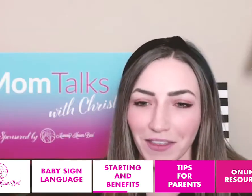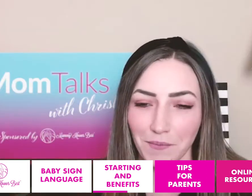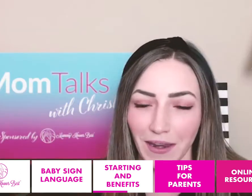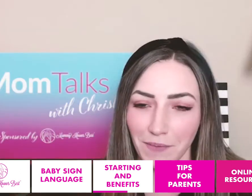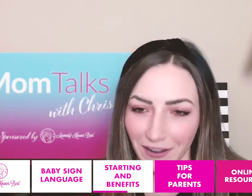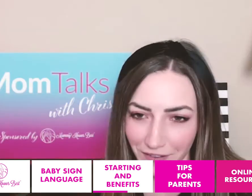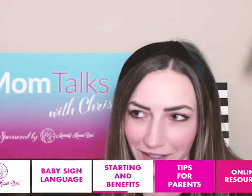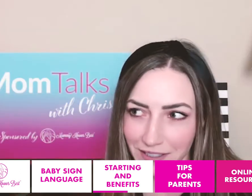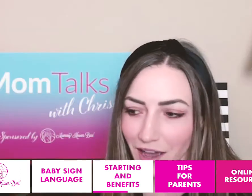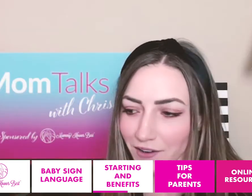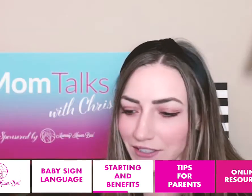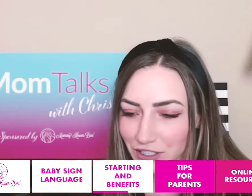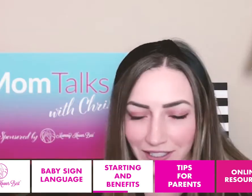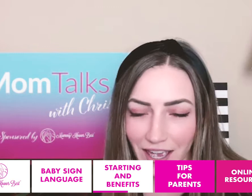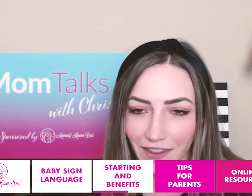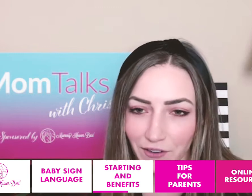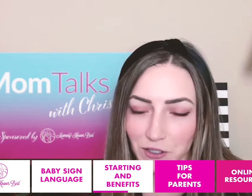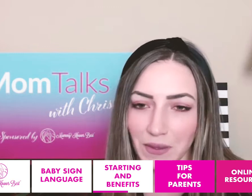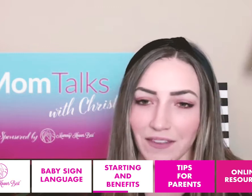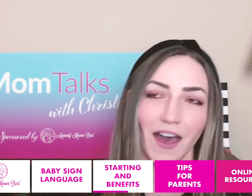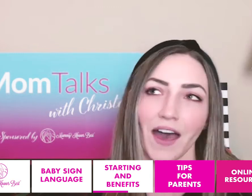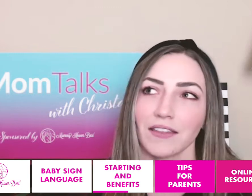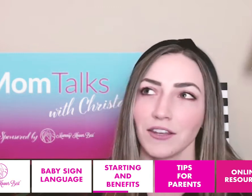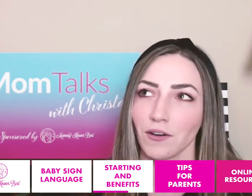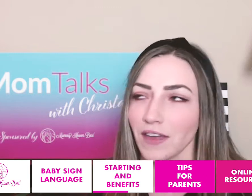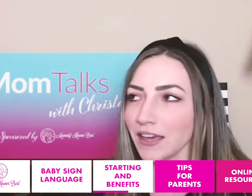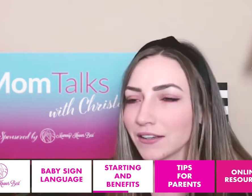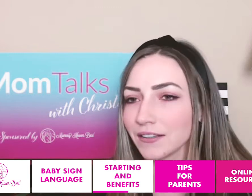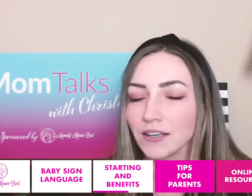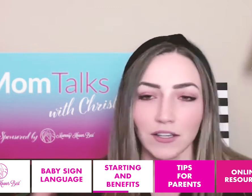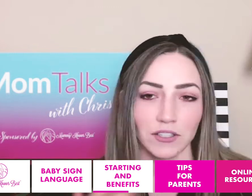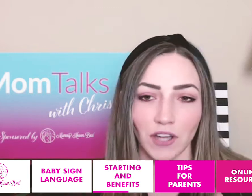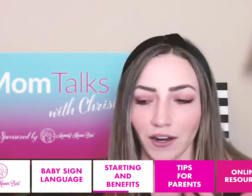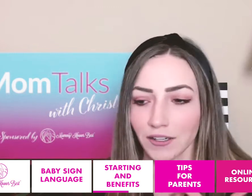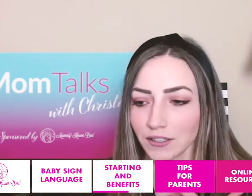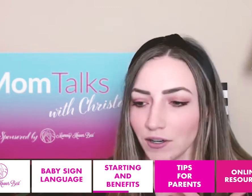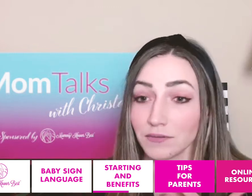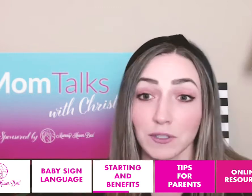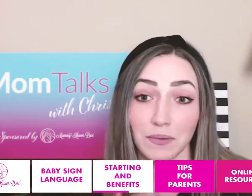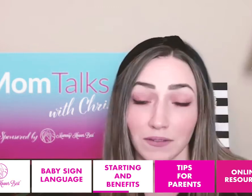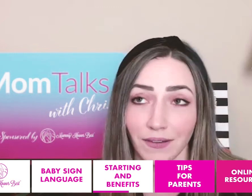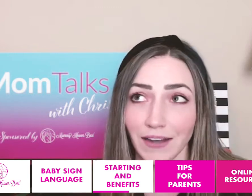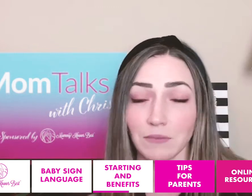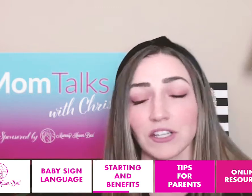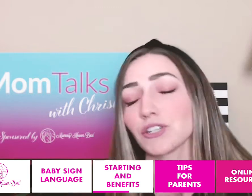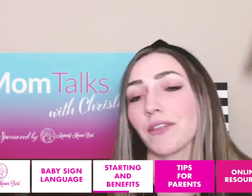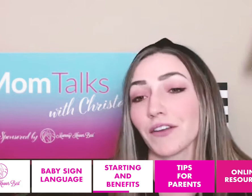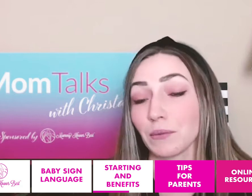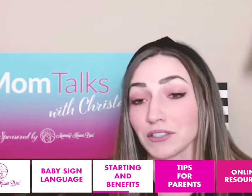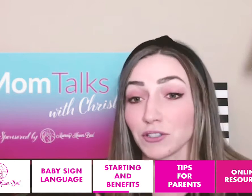main benefits of teaching sign language being that, they can start, a lot of times they show that they're able to speak a